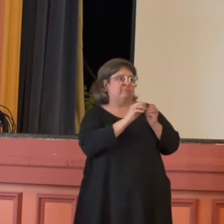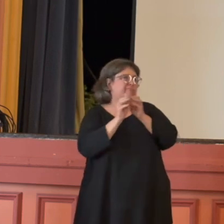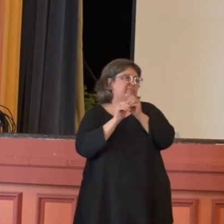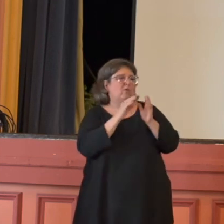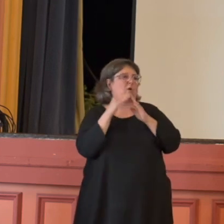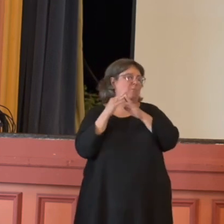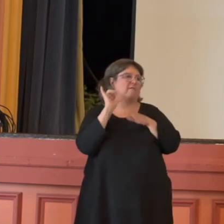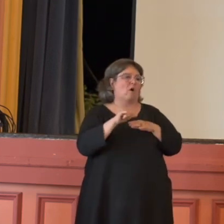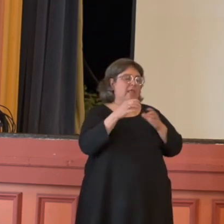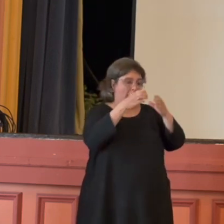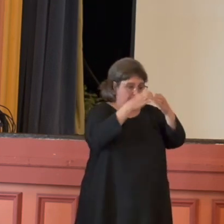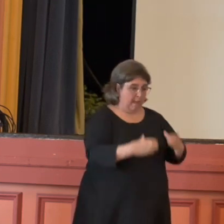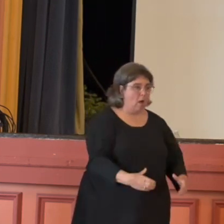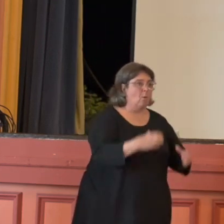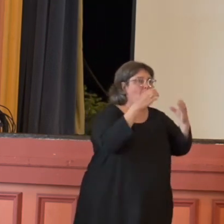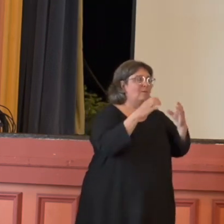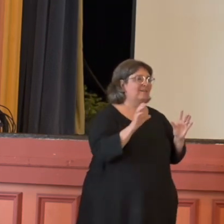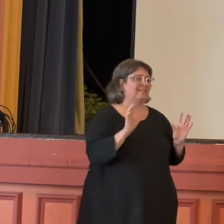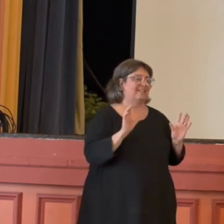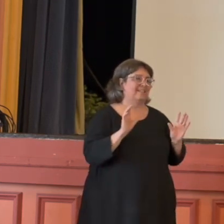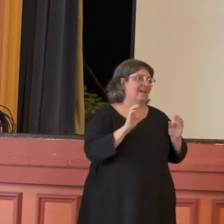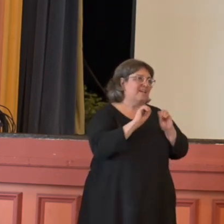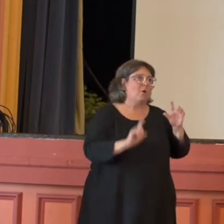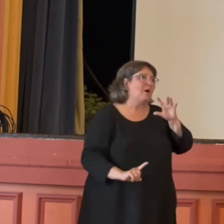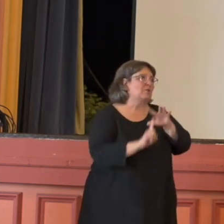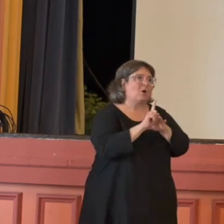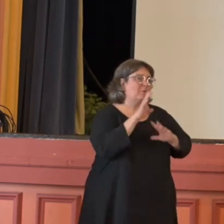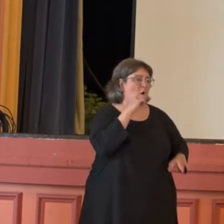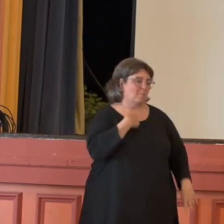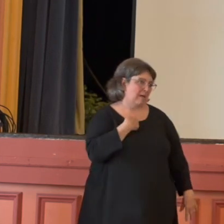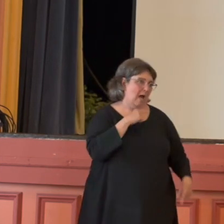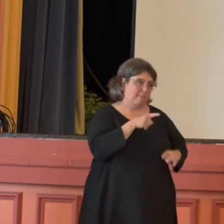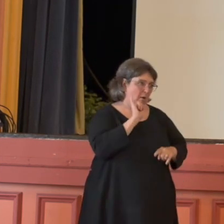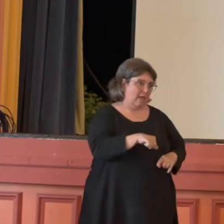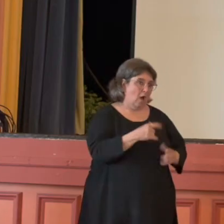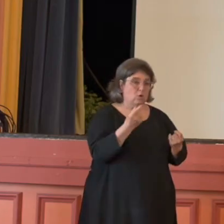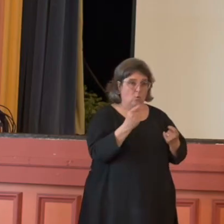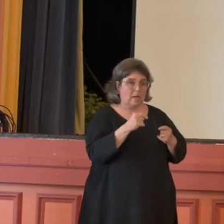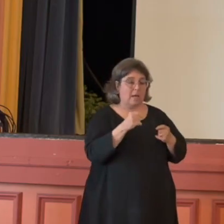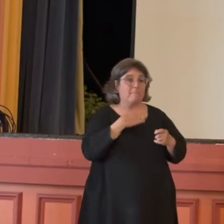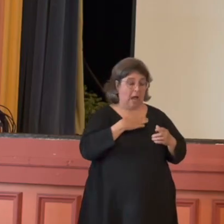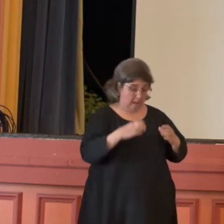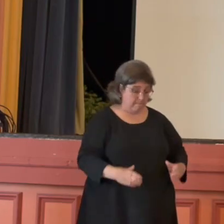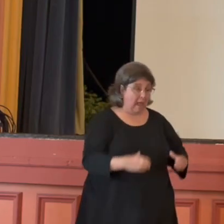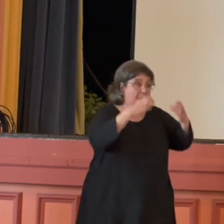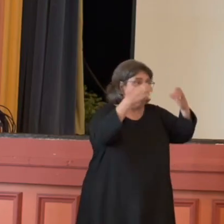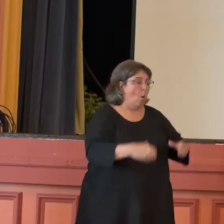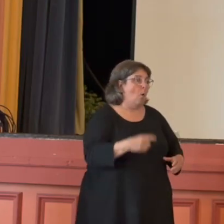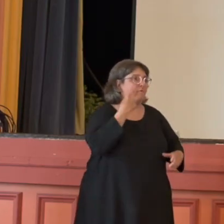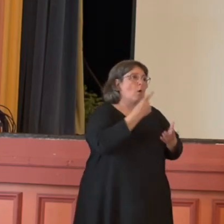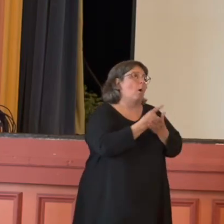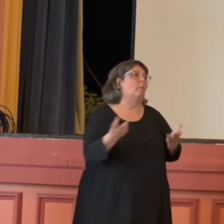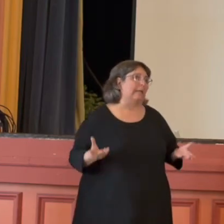those, because no one's going to show up to talk to me about what I'm doing in my manhole for a